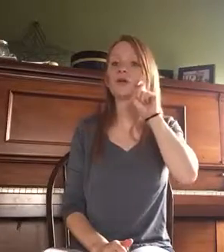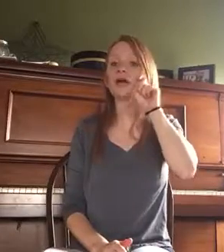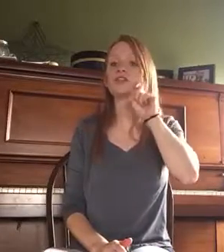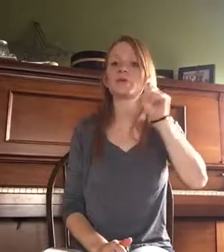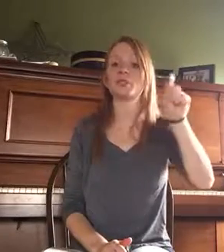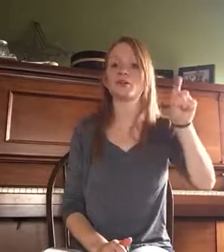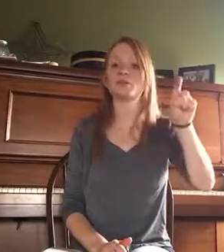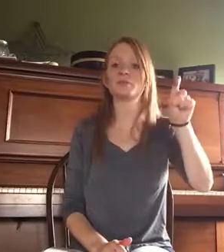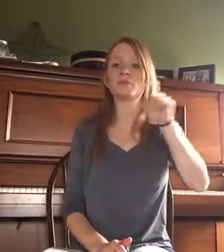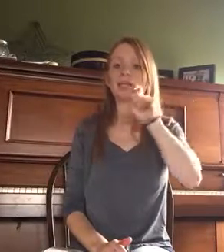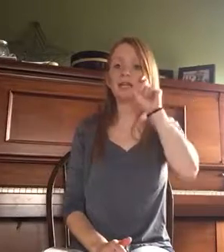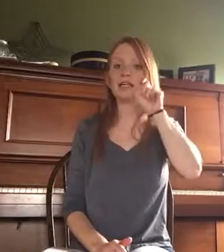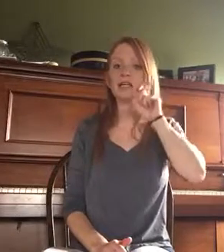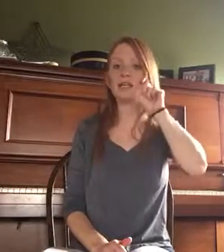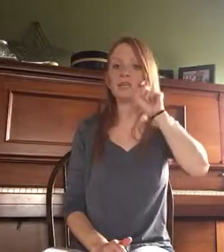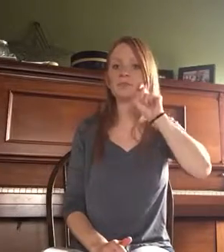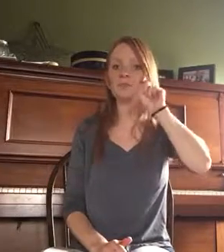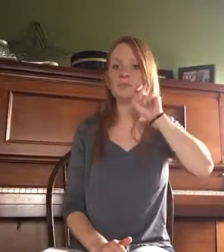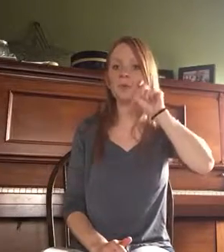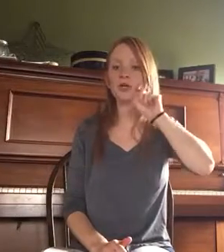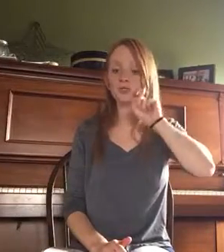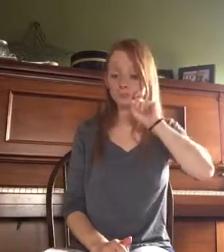guys already know, it's the X hand shape, rubber.